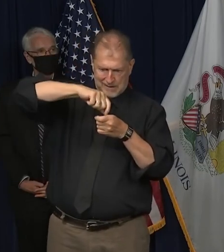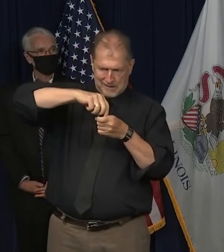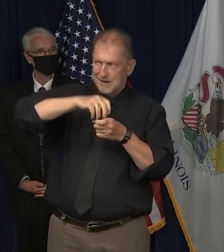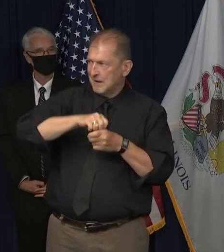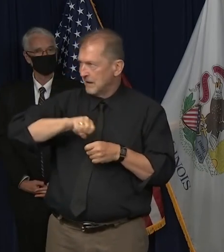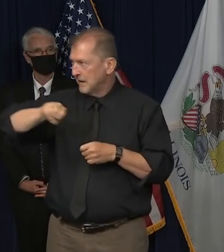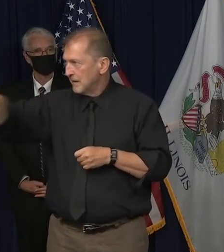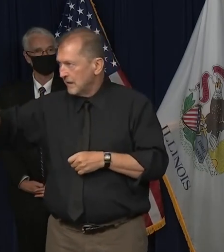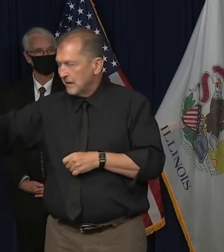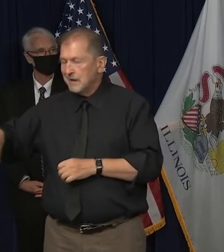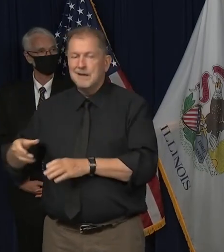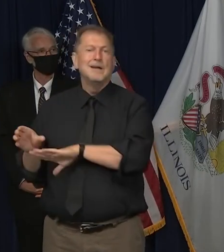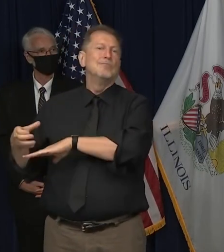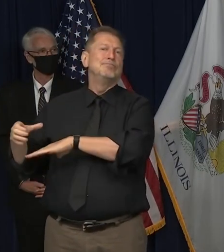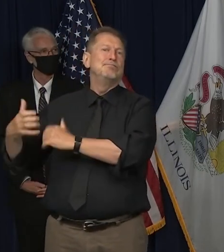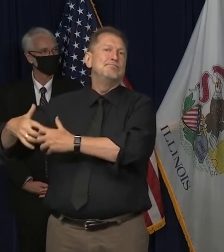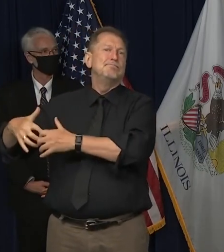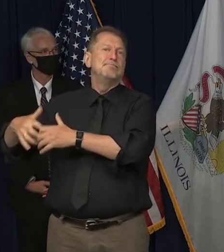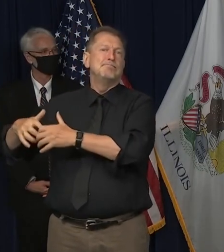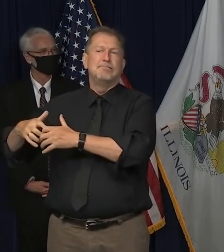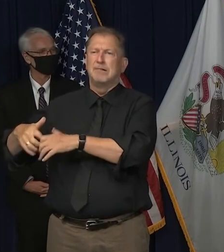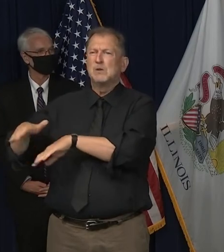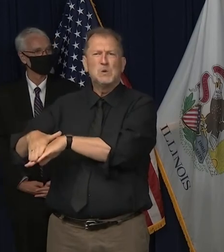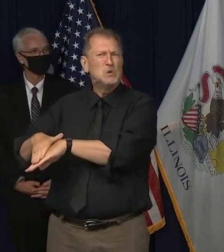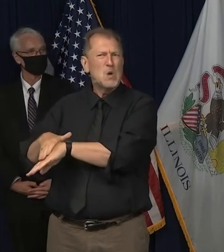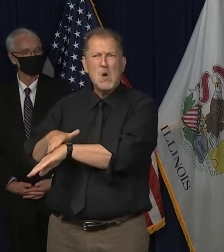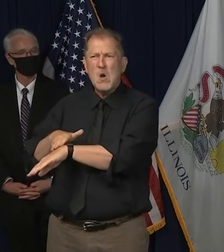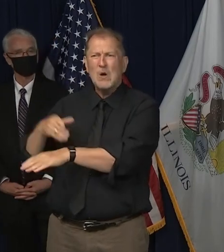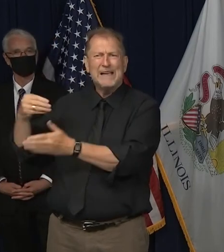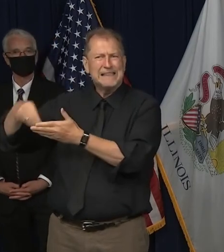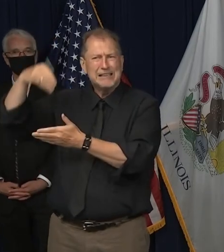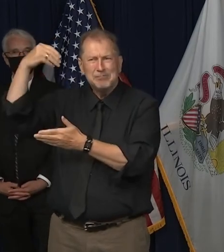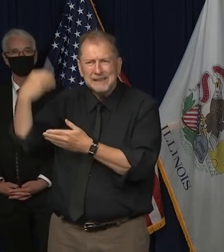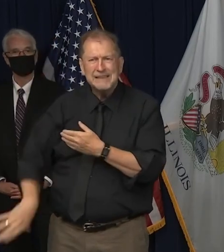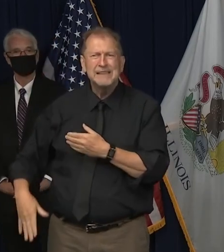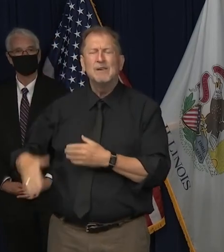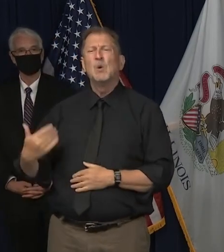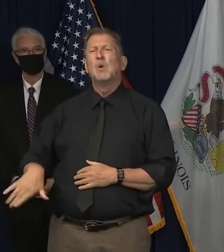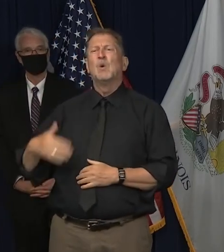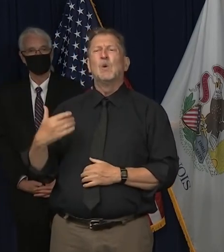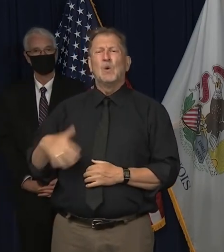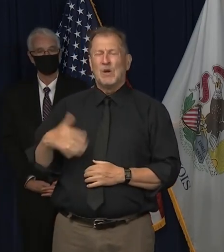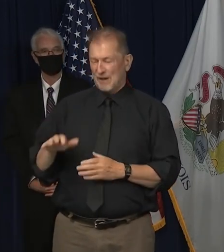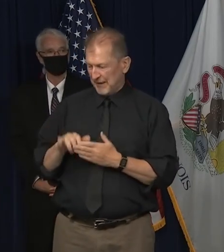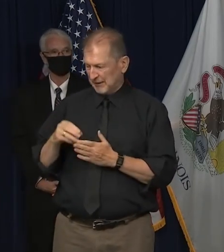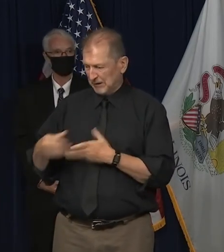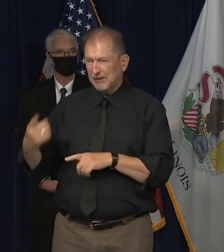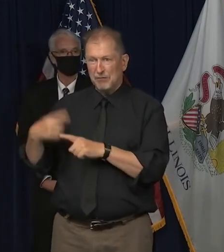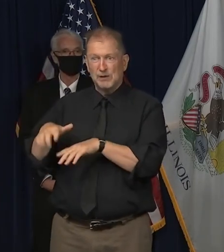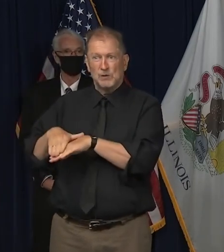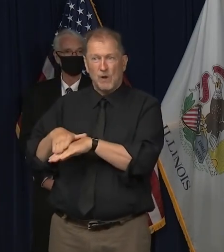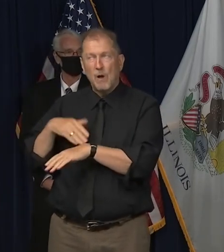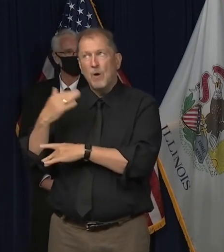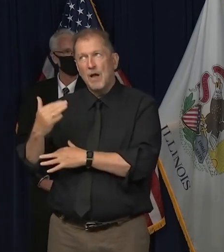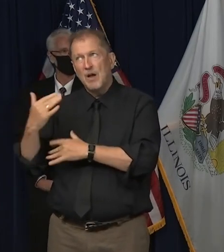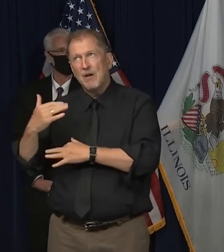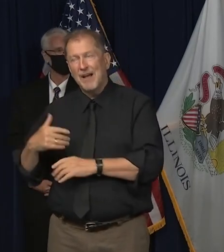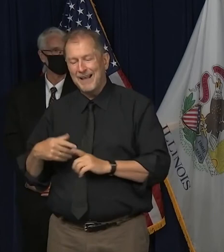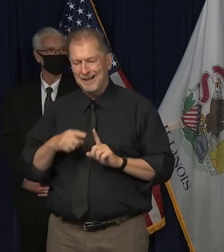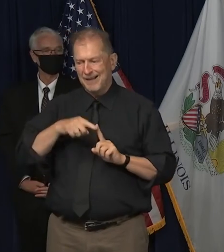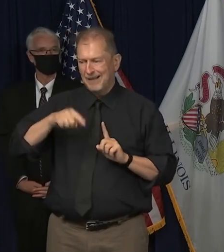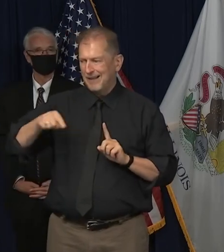test, was not going to be sufficient. This standard process is too slow, it's too expensive, and it has too many supply